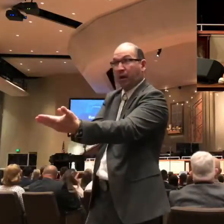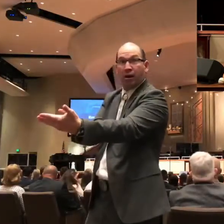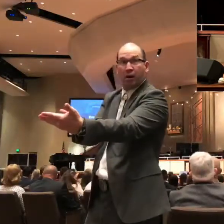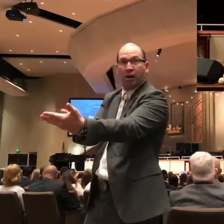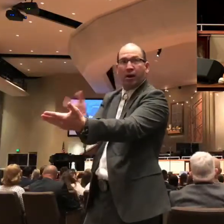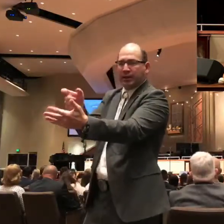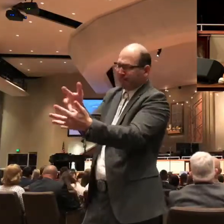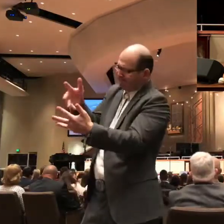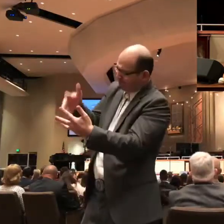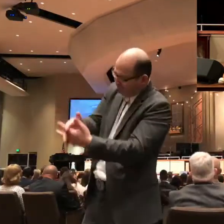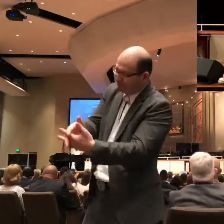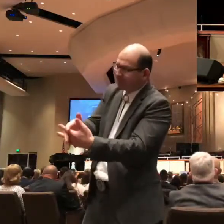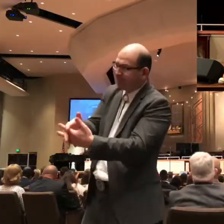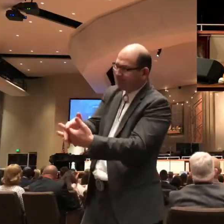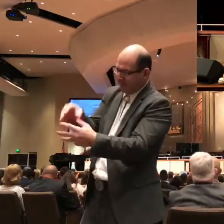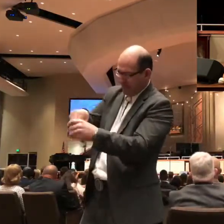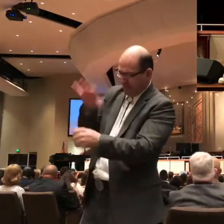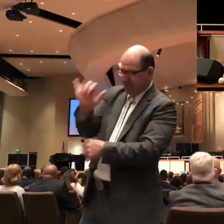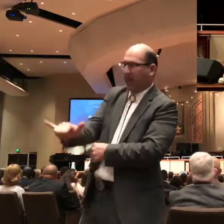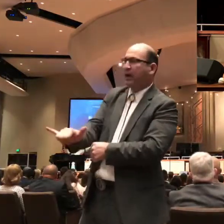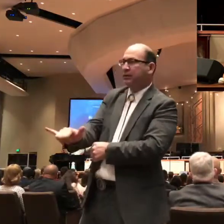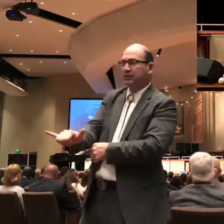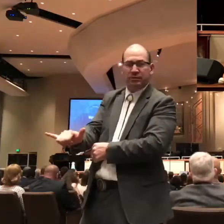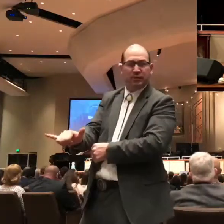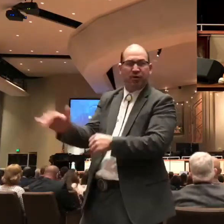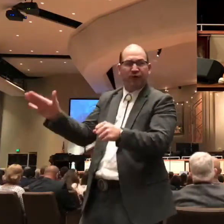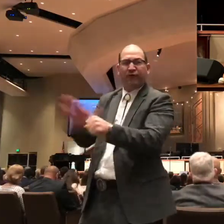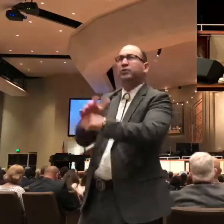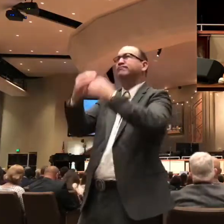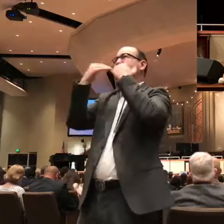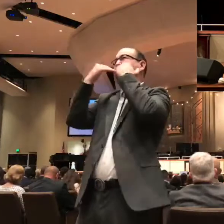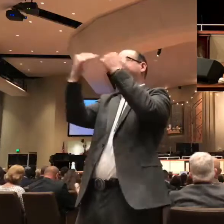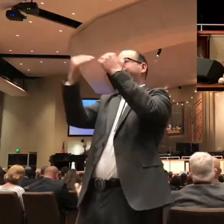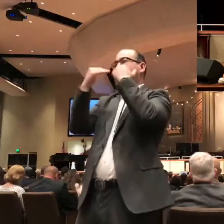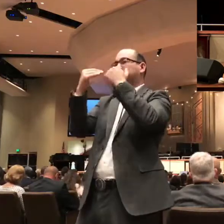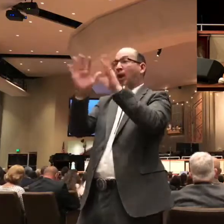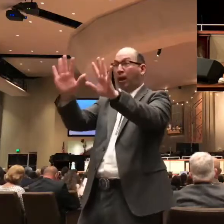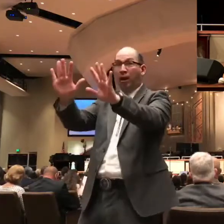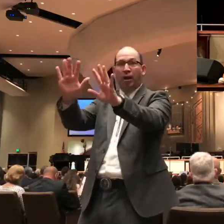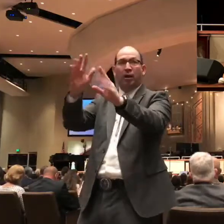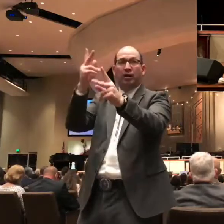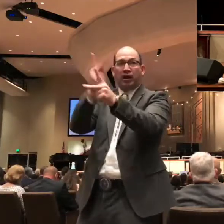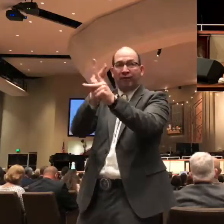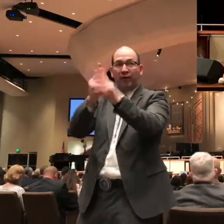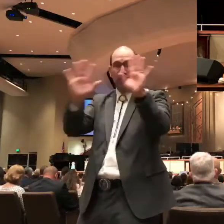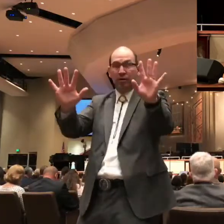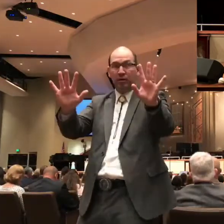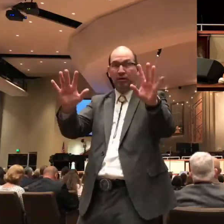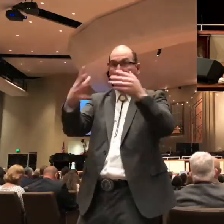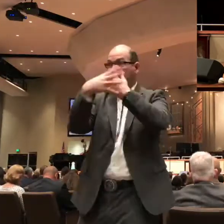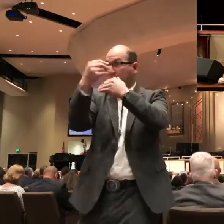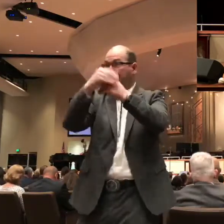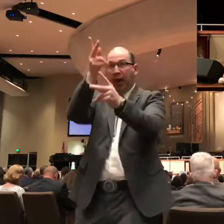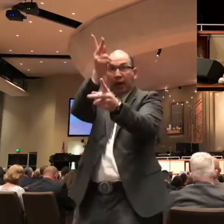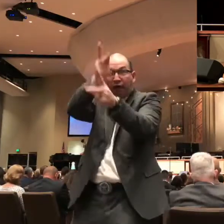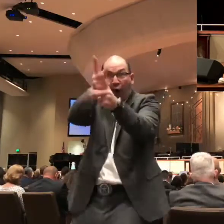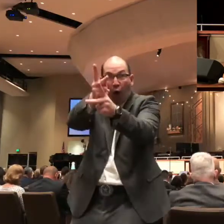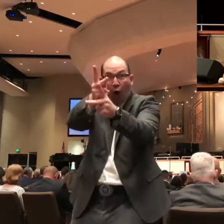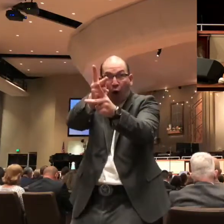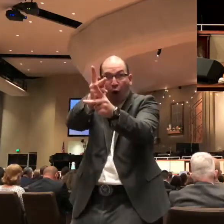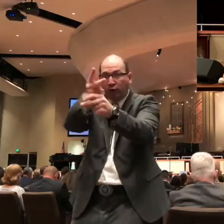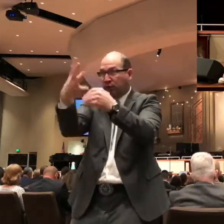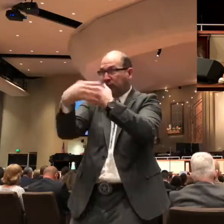be rooted and grounded, abounding therein with thanksgiving. Verse 8, beware. Everybody say that word with me. Ready? Beware. One more